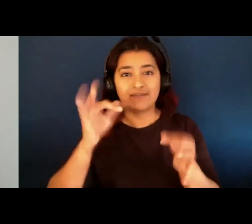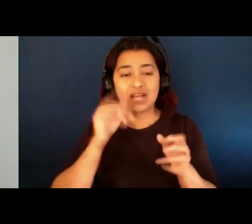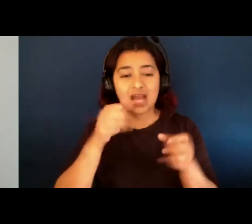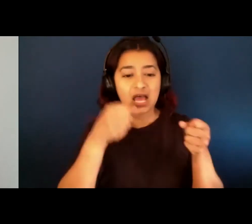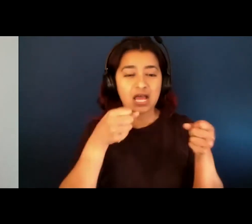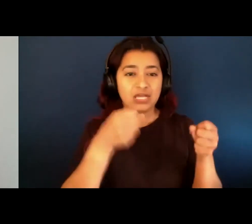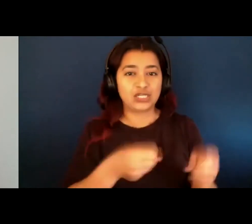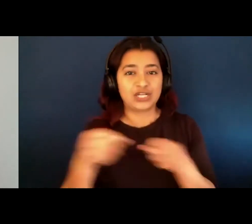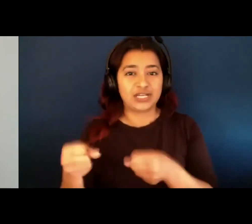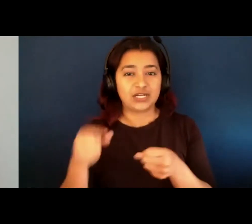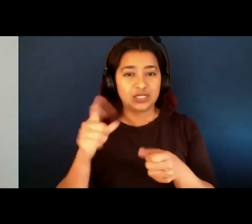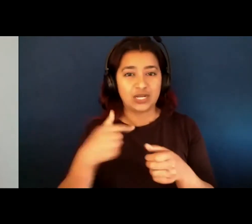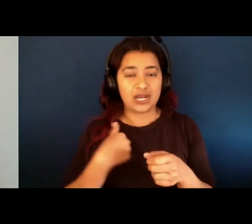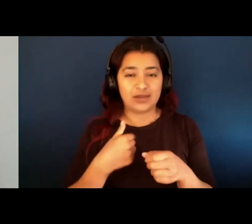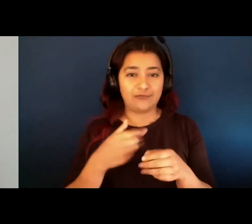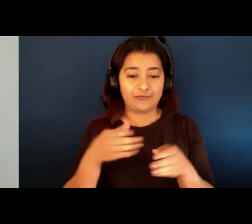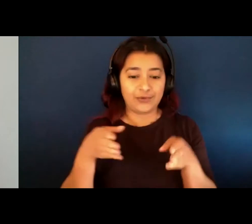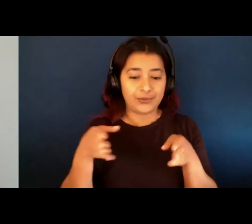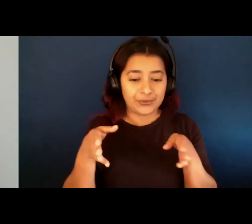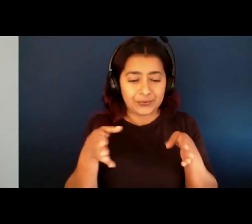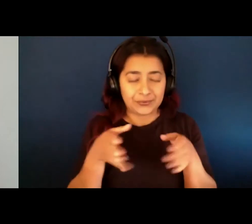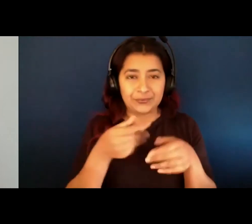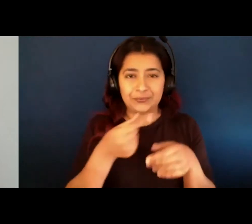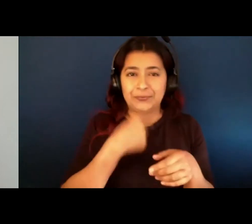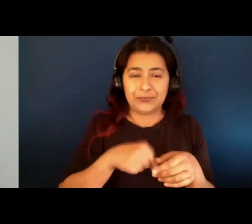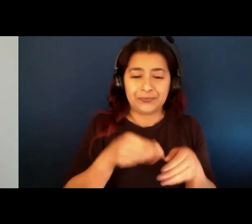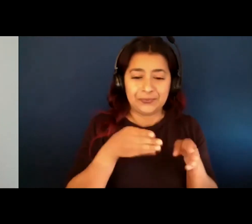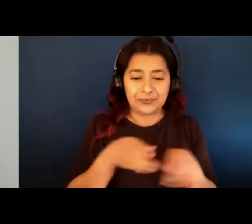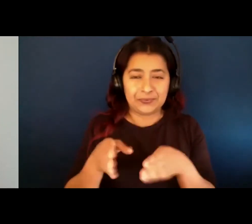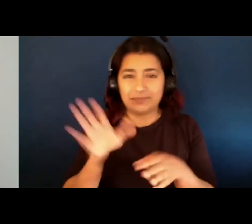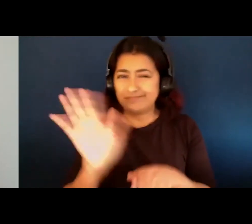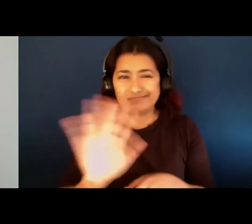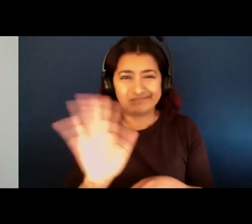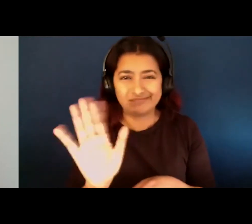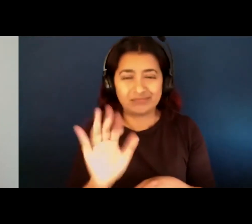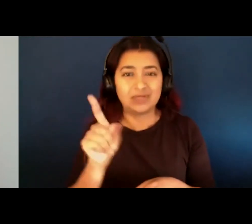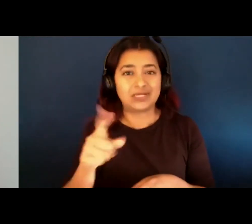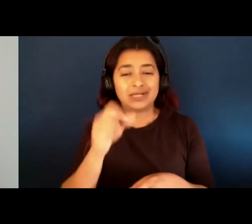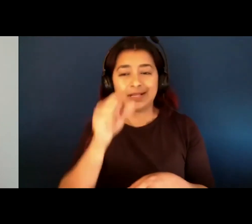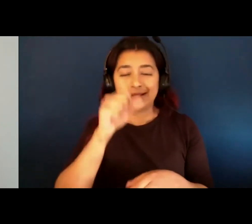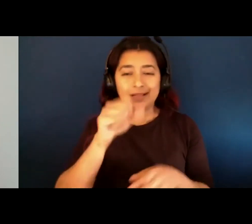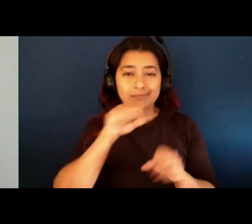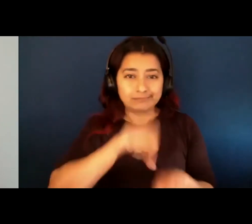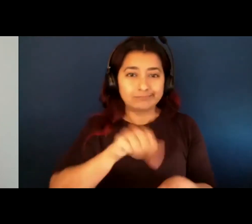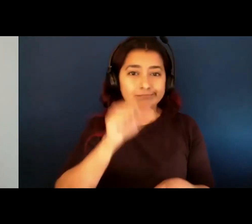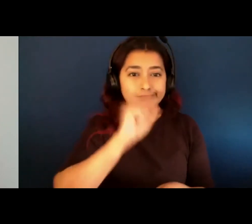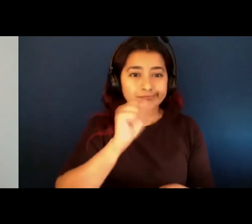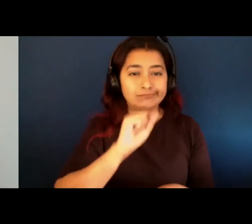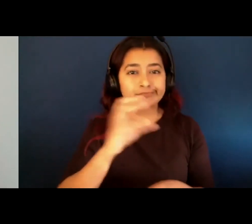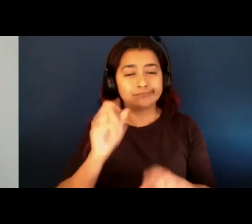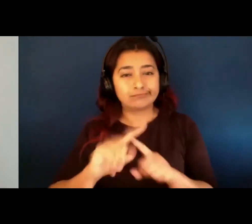thigh gap. Her appetite for Dairy Queen blizzards and Little Caesars crazy bread was palpable.